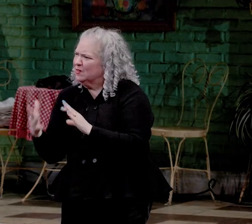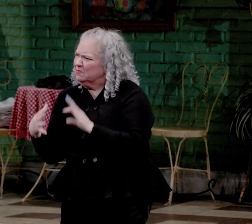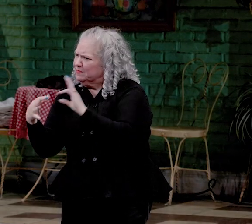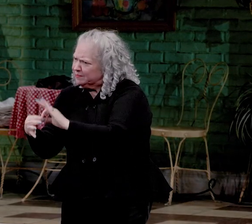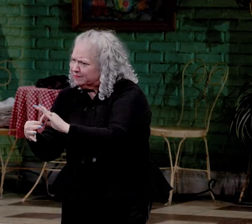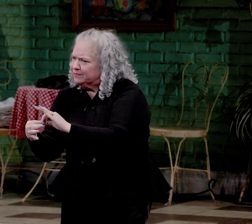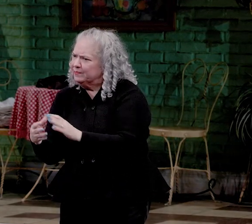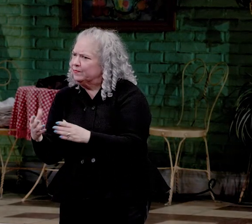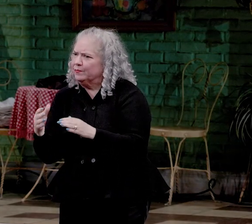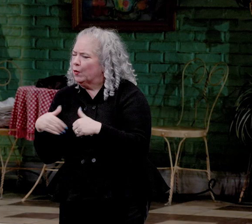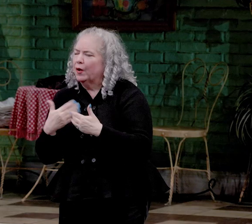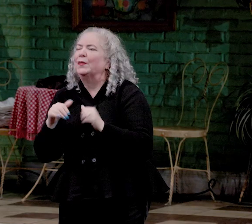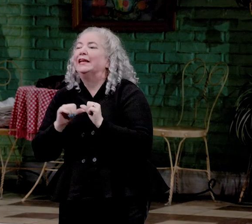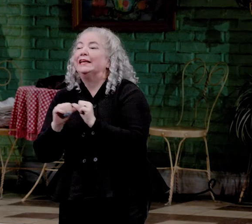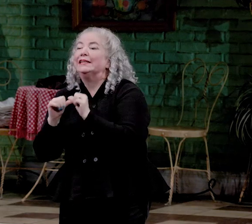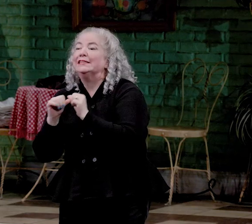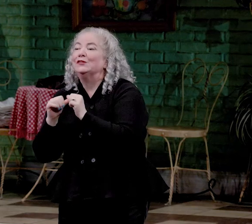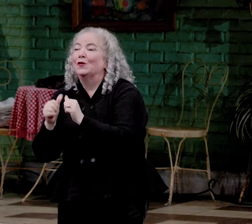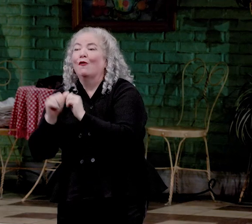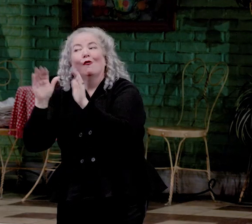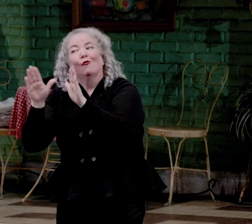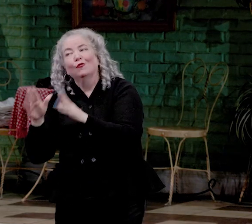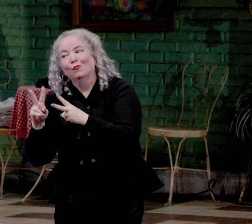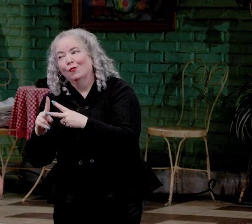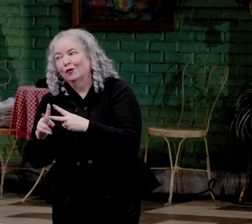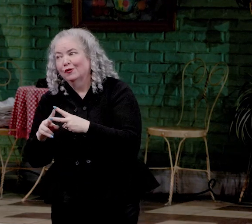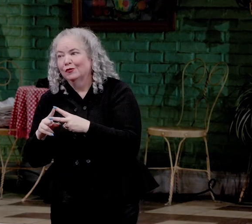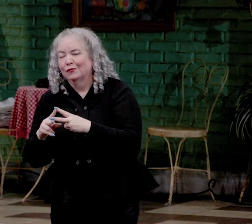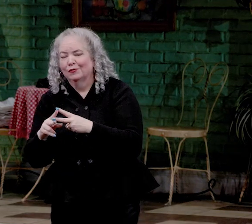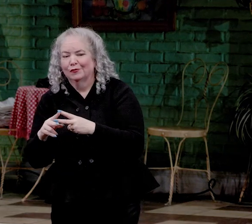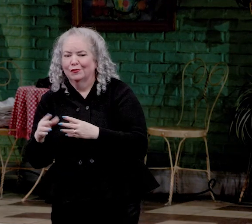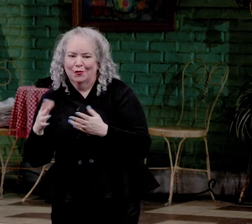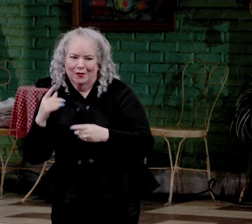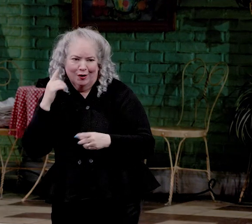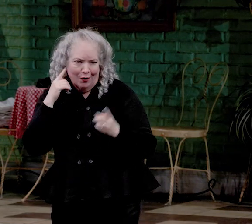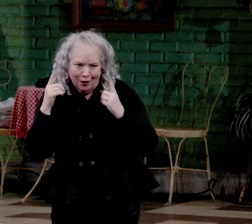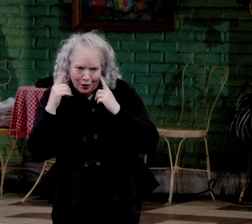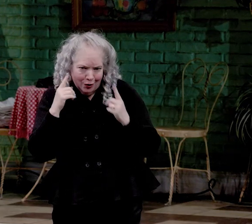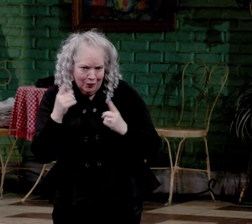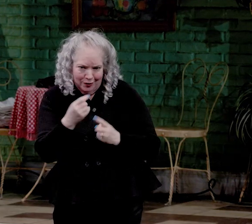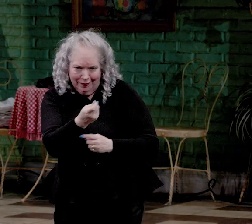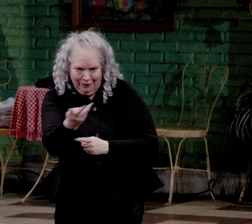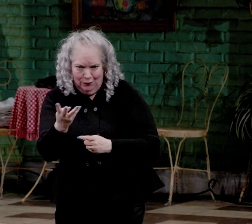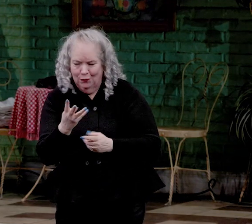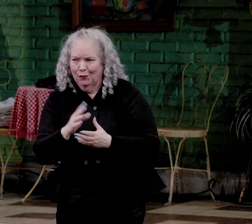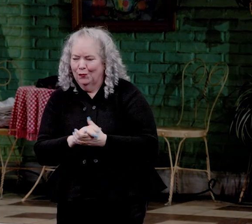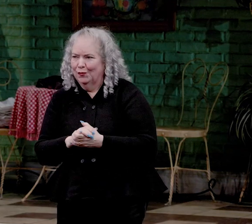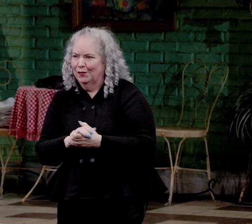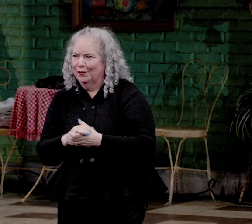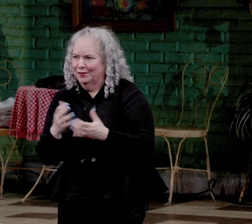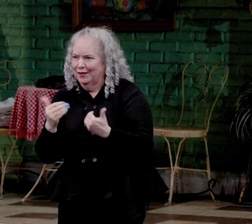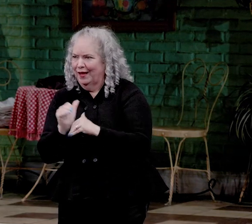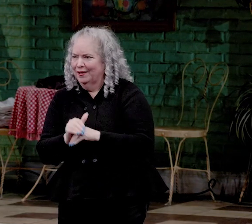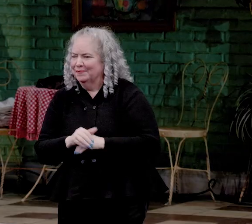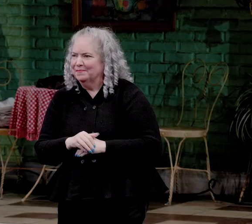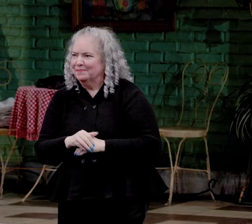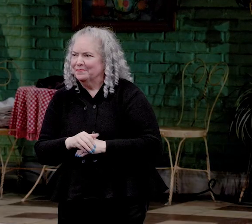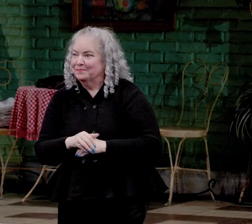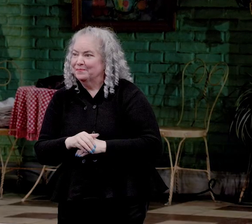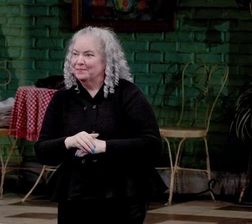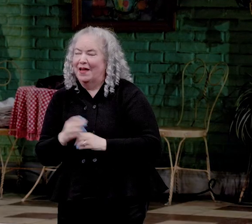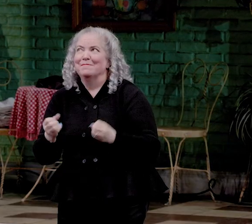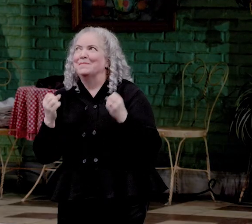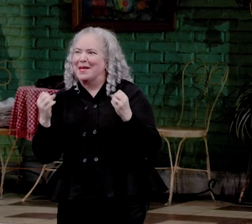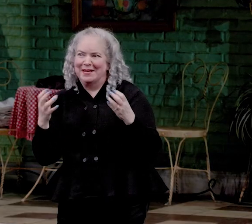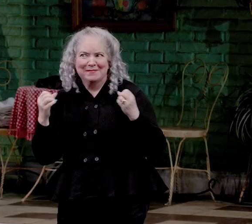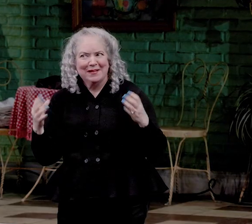now. We are continuing with our wonderful partnerships, which you heard of a couple recently this evening. We have